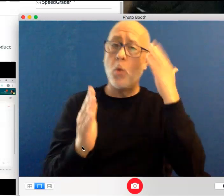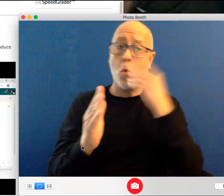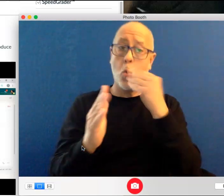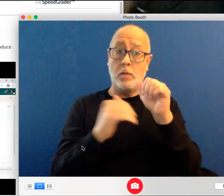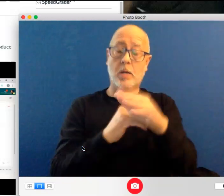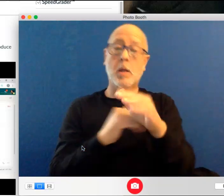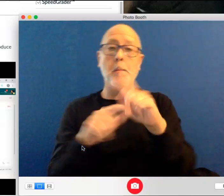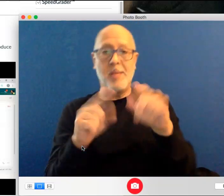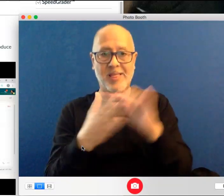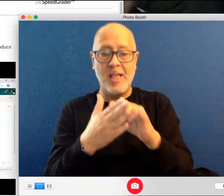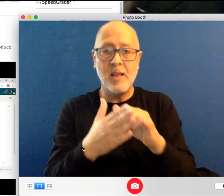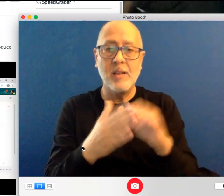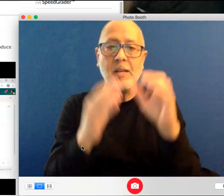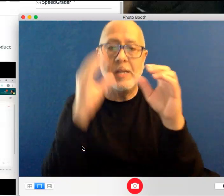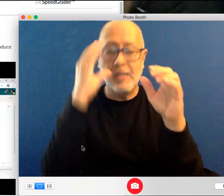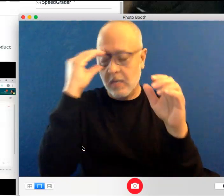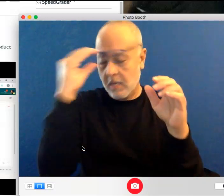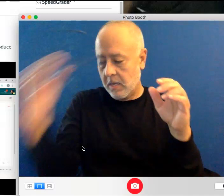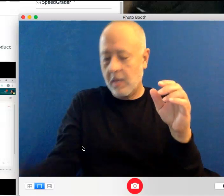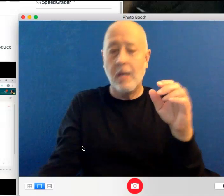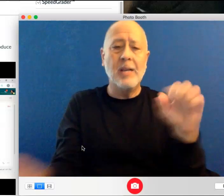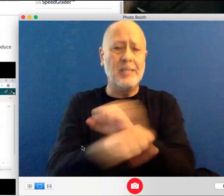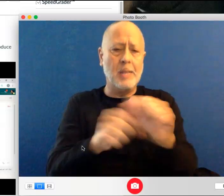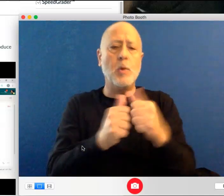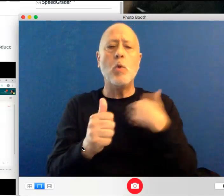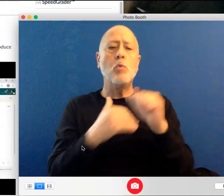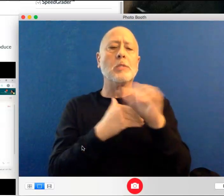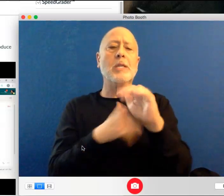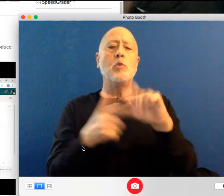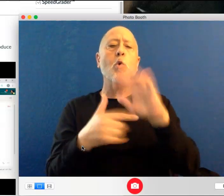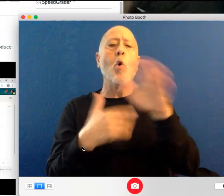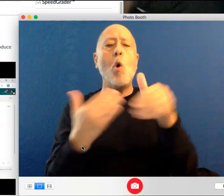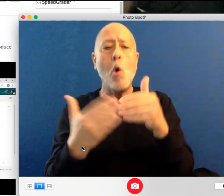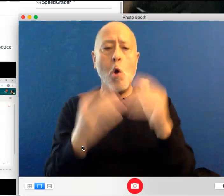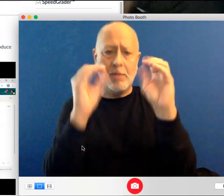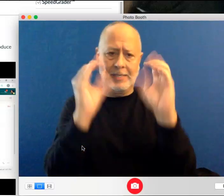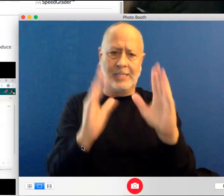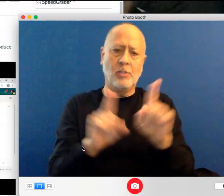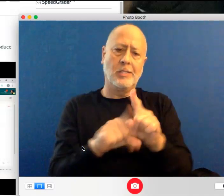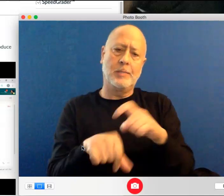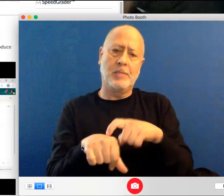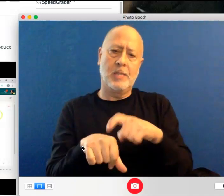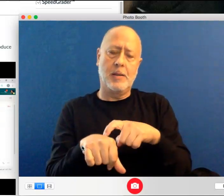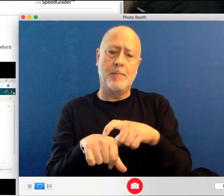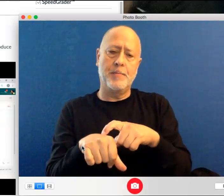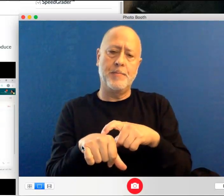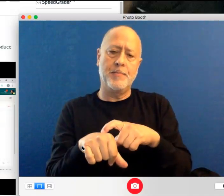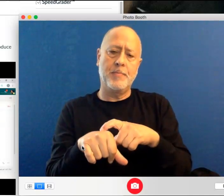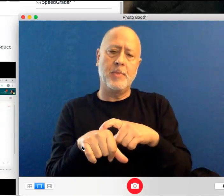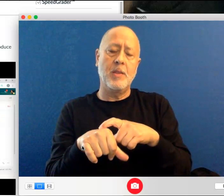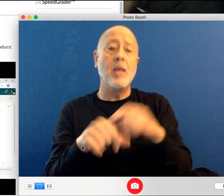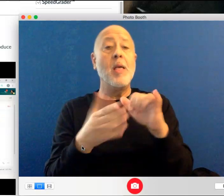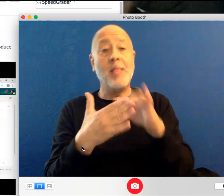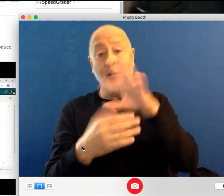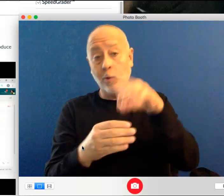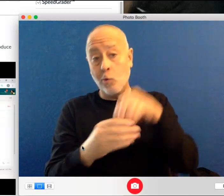this assignment in particular, we're going to be emailing all of our teachers at once, so you're kind of killing two birds with one stone. And that's